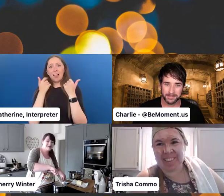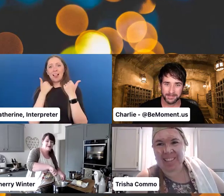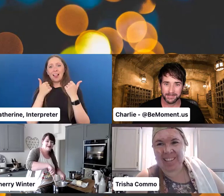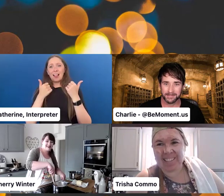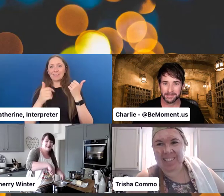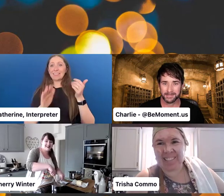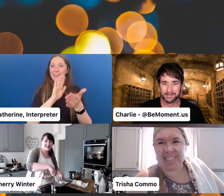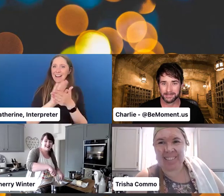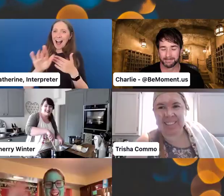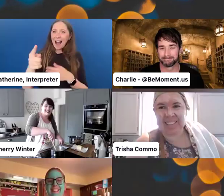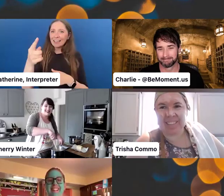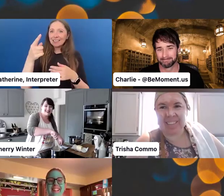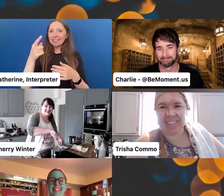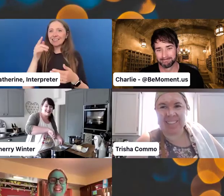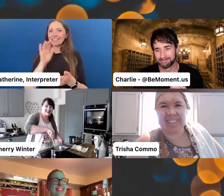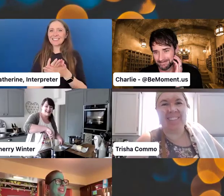Gretchen, nice.